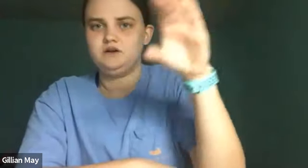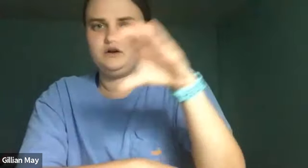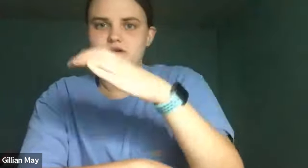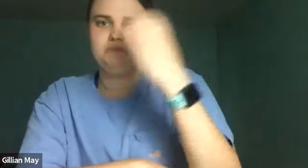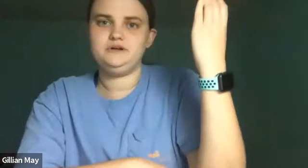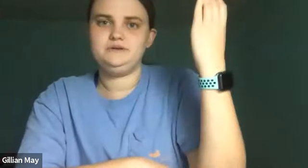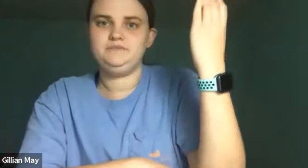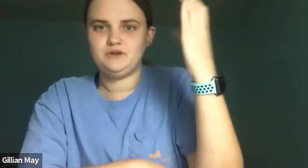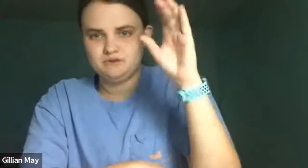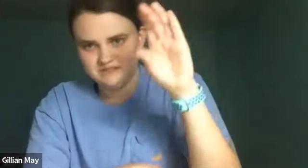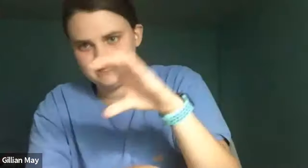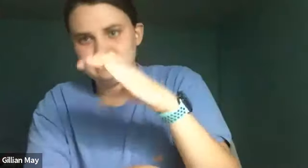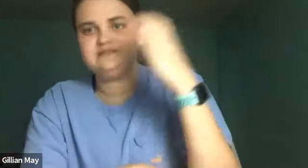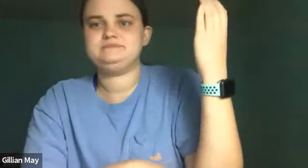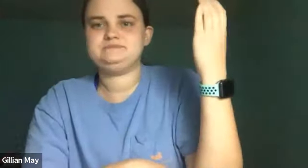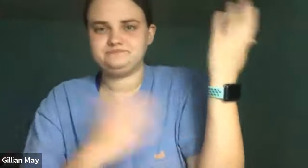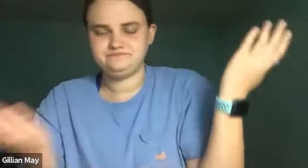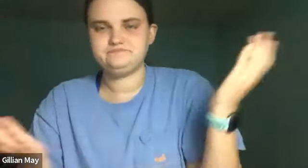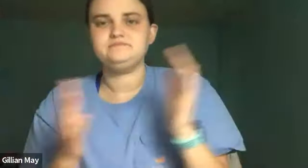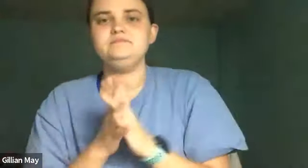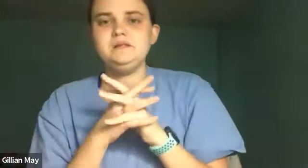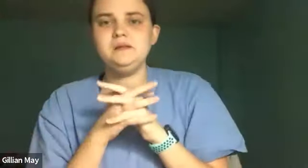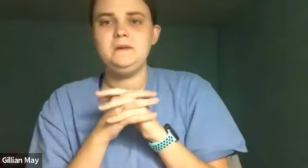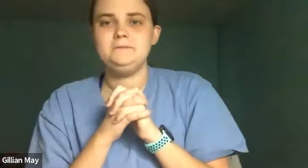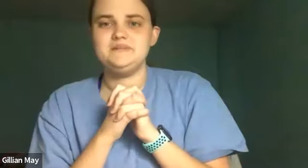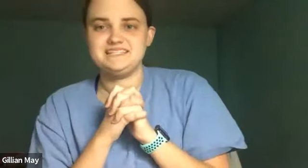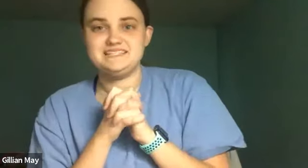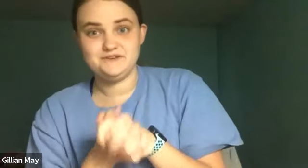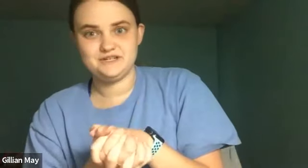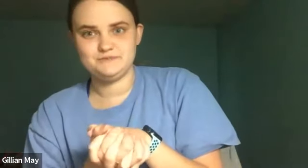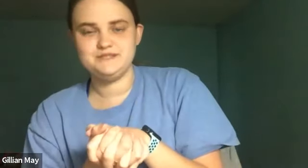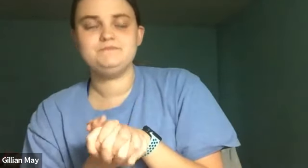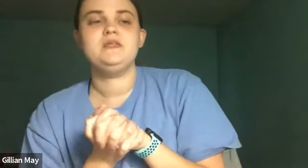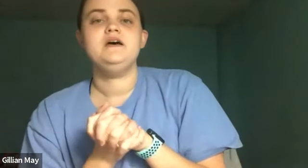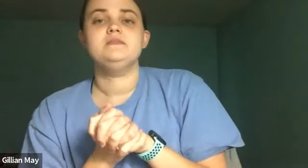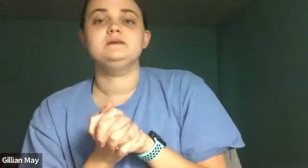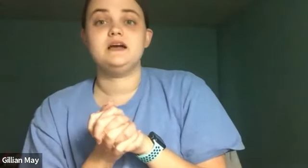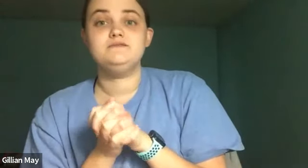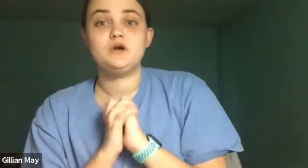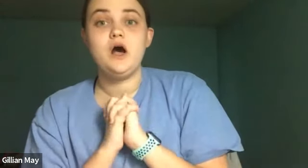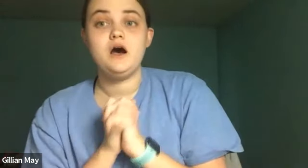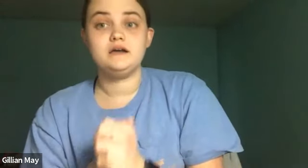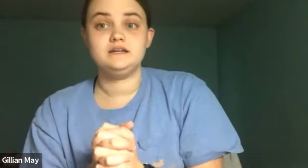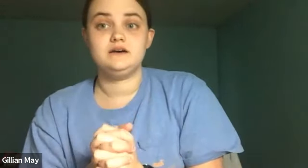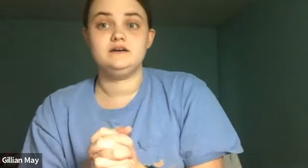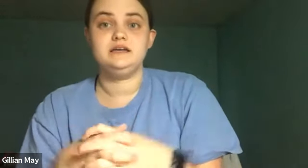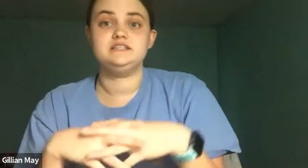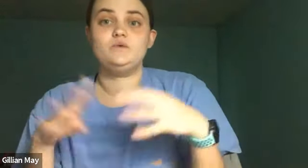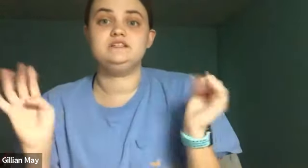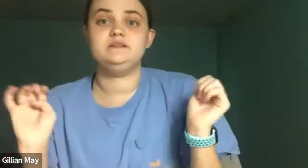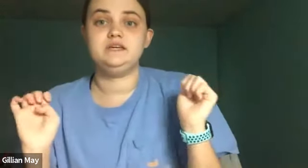curve upward, Christmas. But that's the sign for Christmas. The sign for Hanukkah is going to